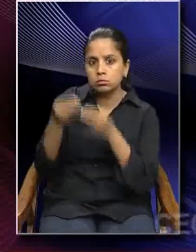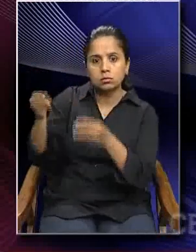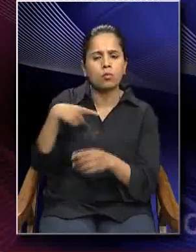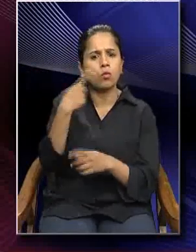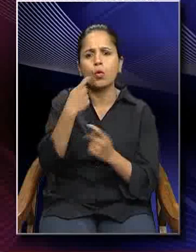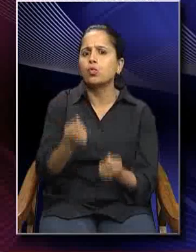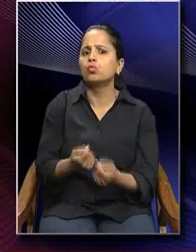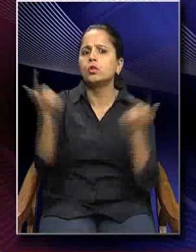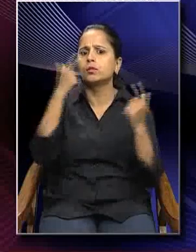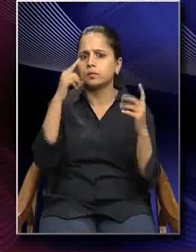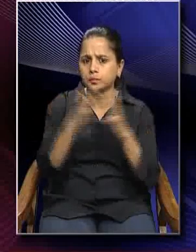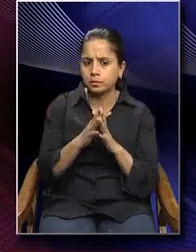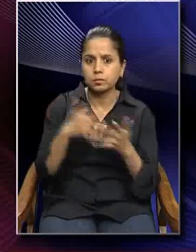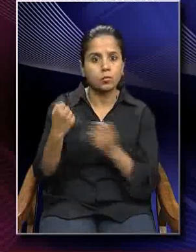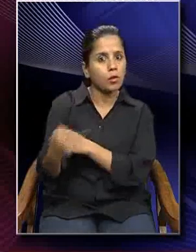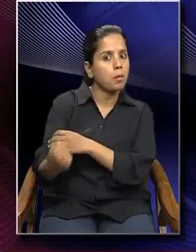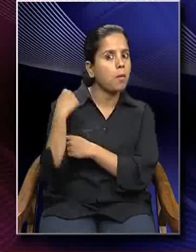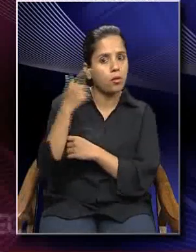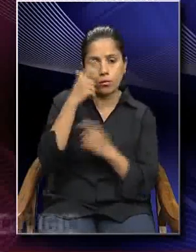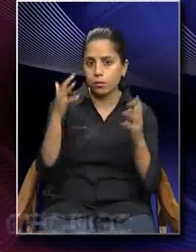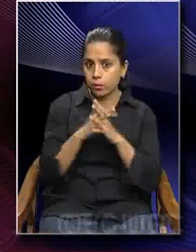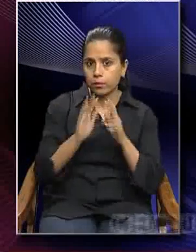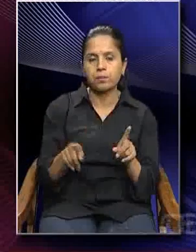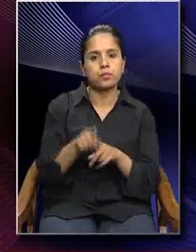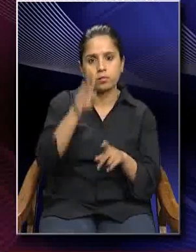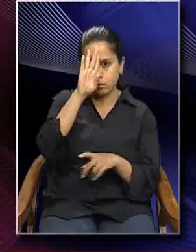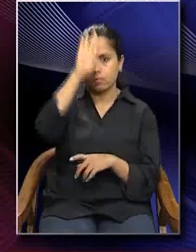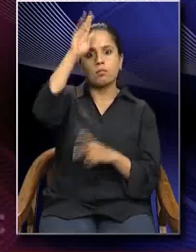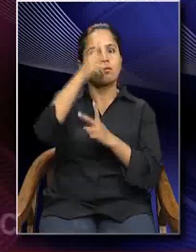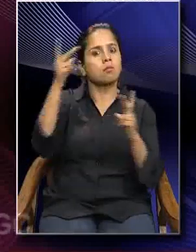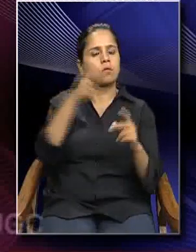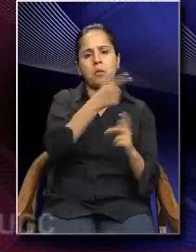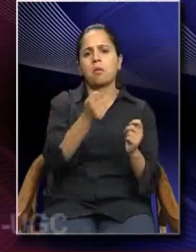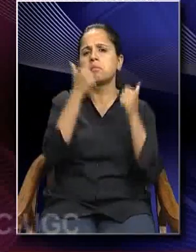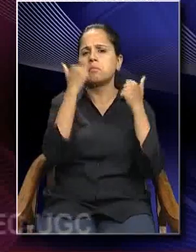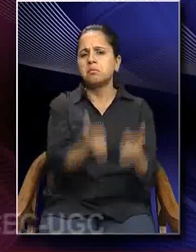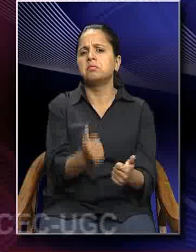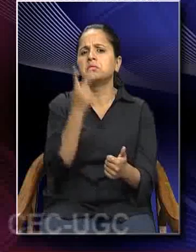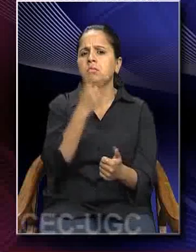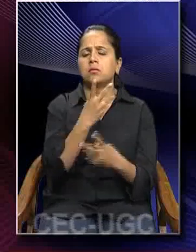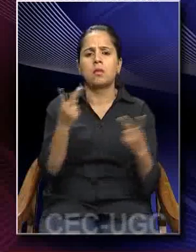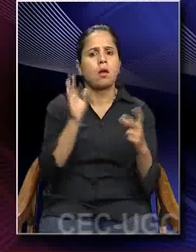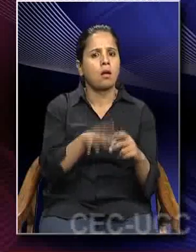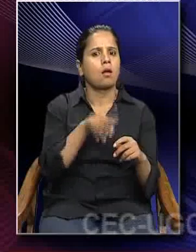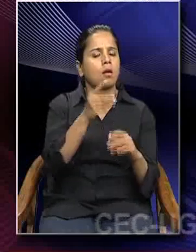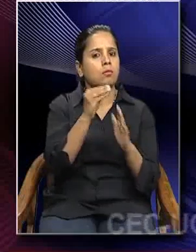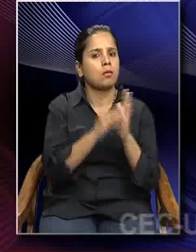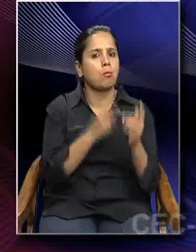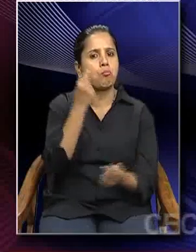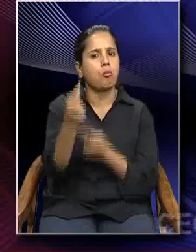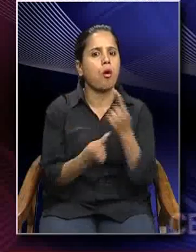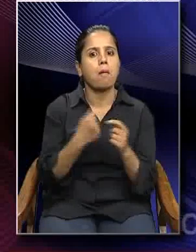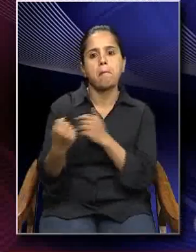women or very powerful women like queens, whose wealth was augmented by political